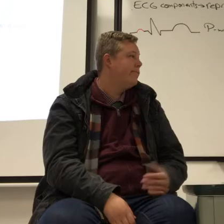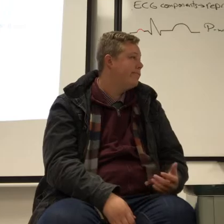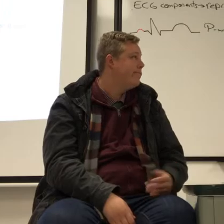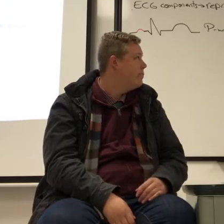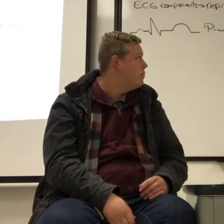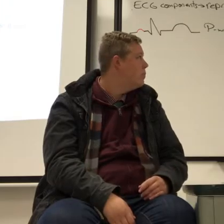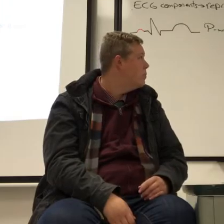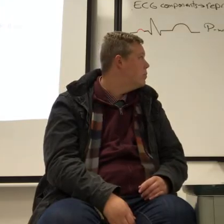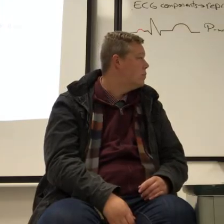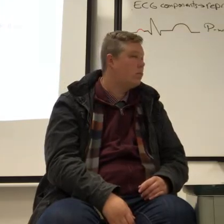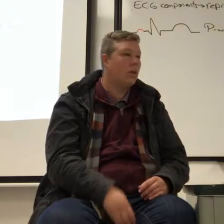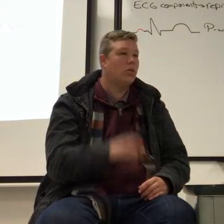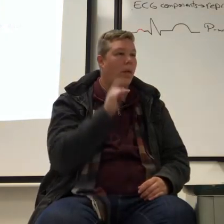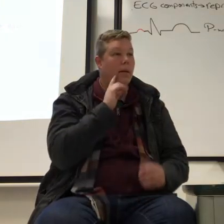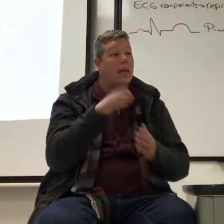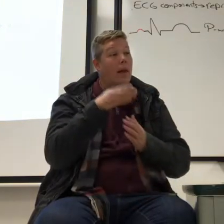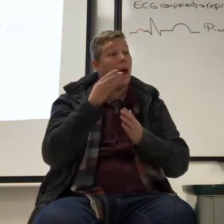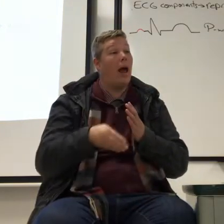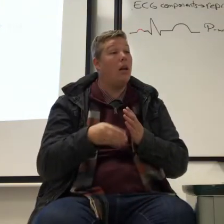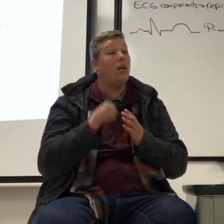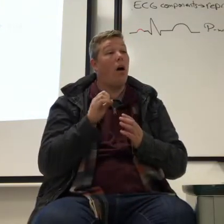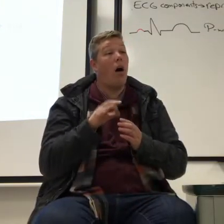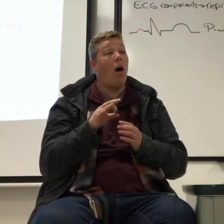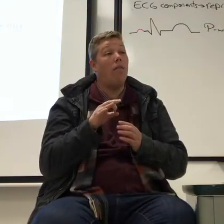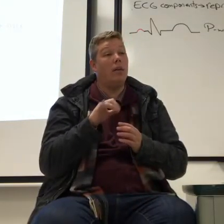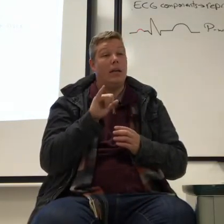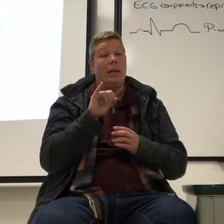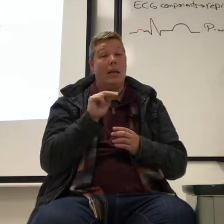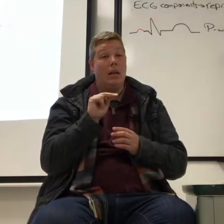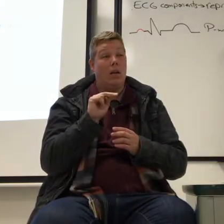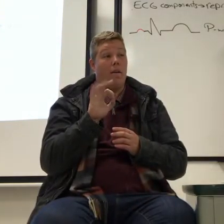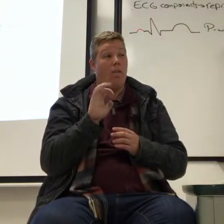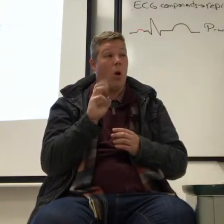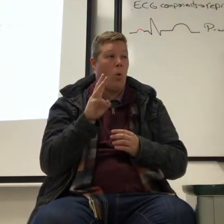So this is at the end of inflow, right?